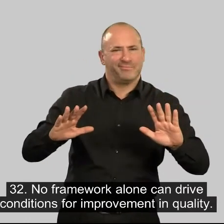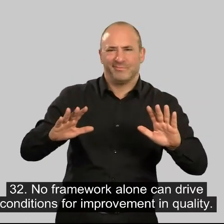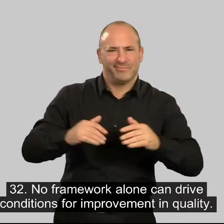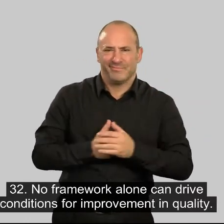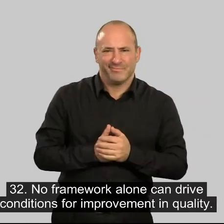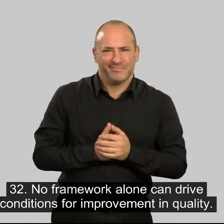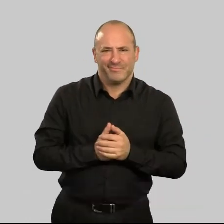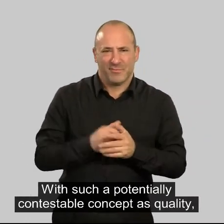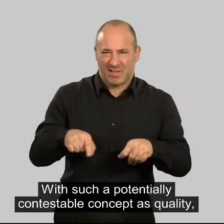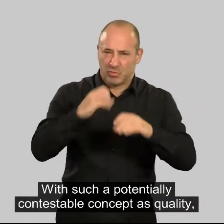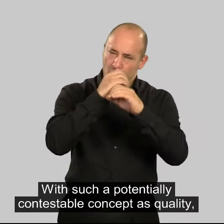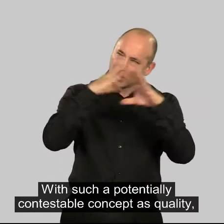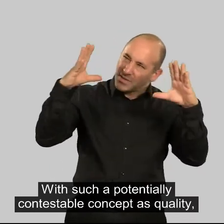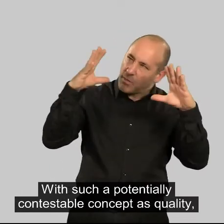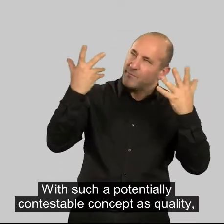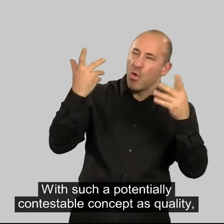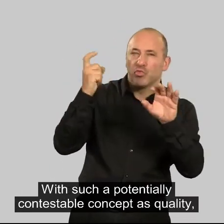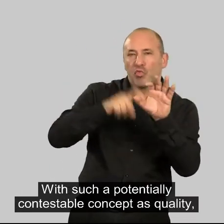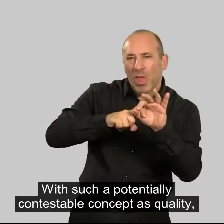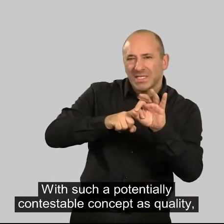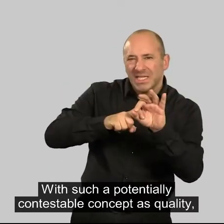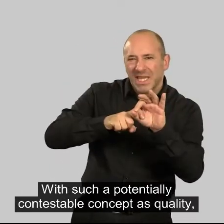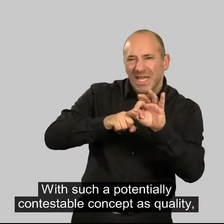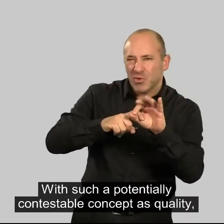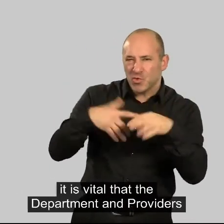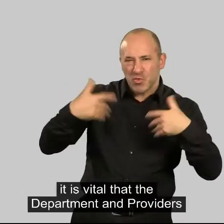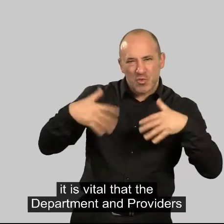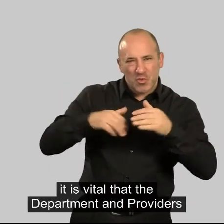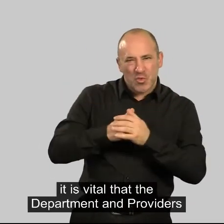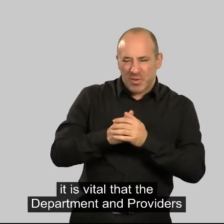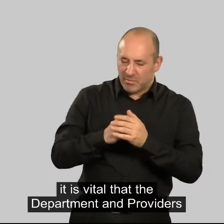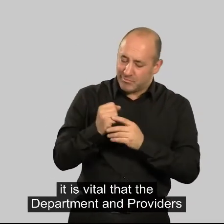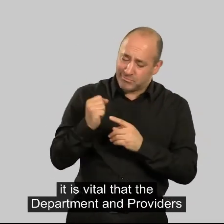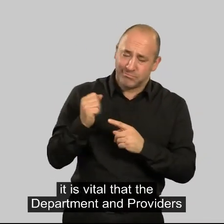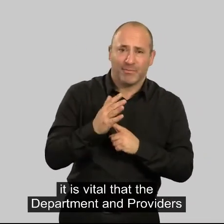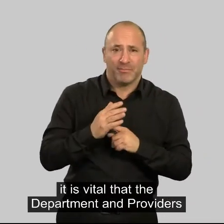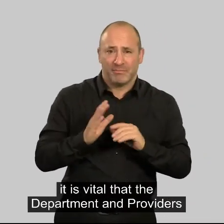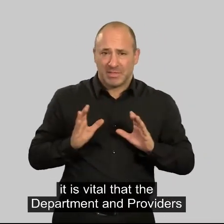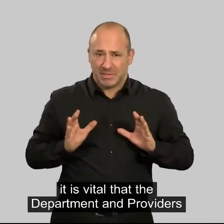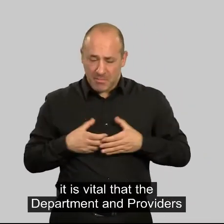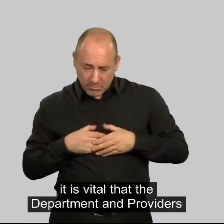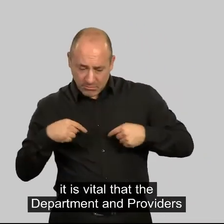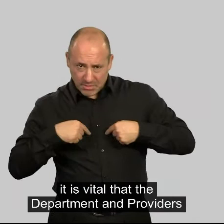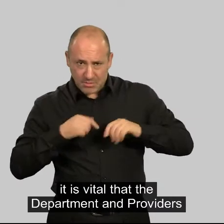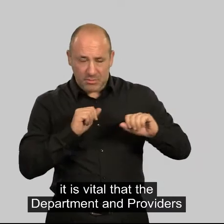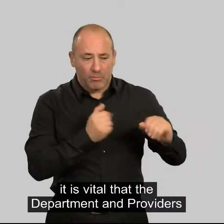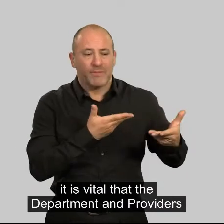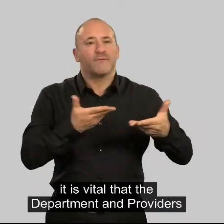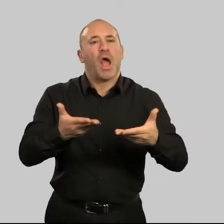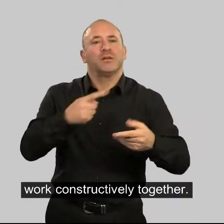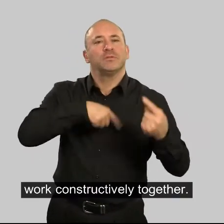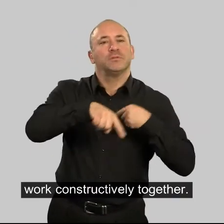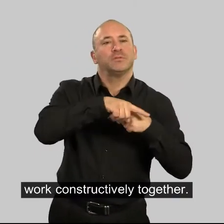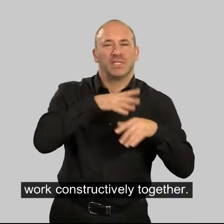potentially contestable concept as quality, it is vital that the department and providers work constructively